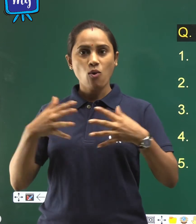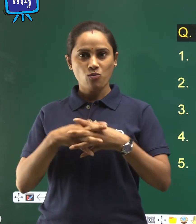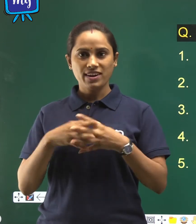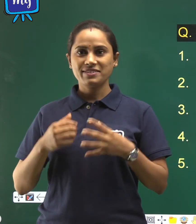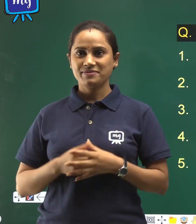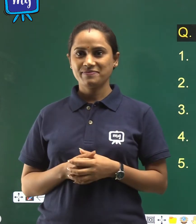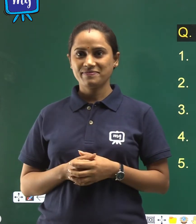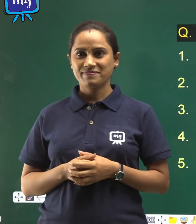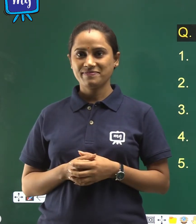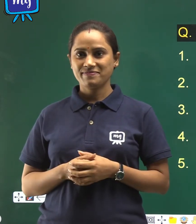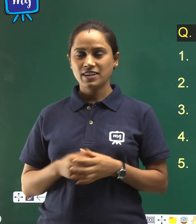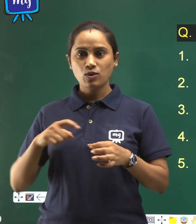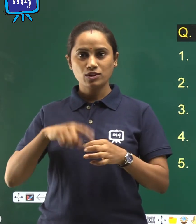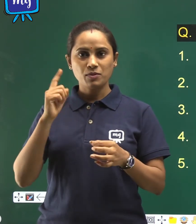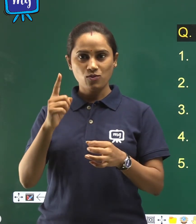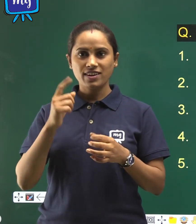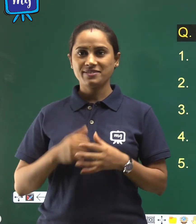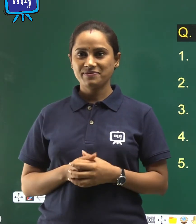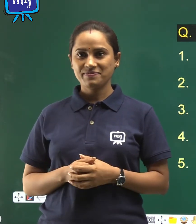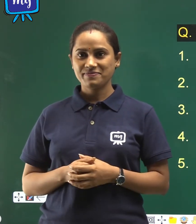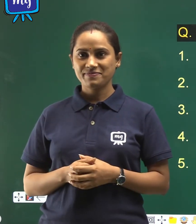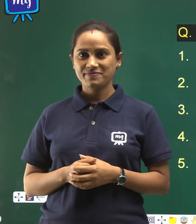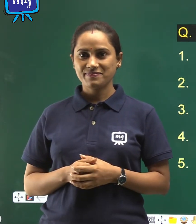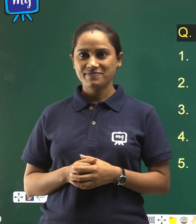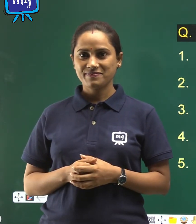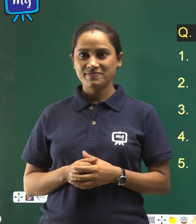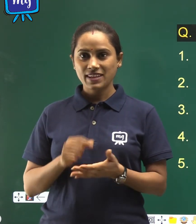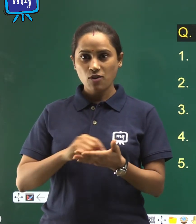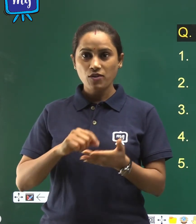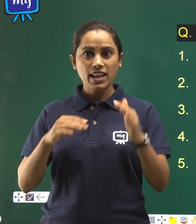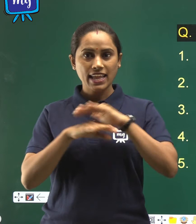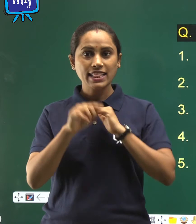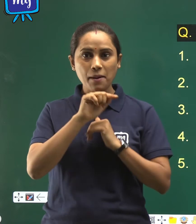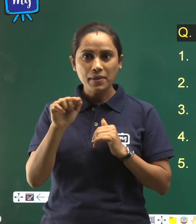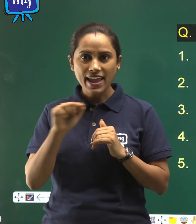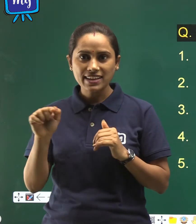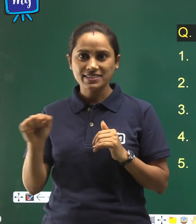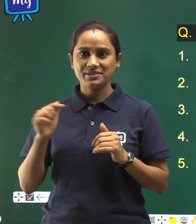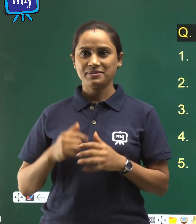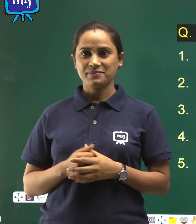Homework, question number 1, fill in the blanks.